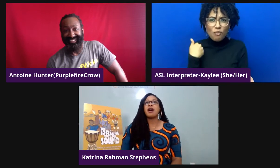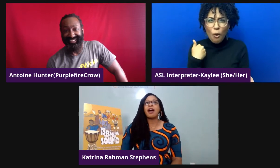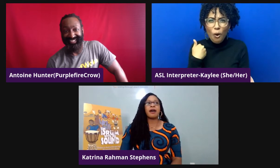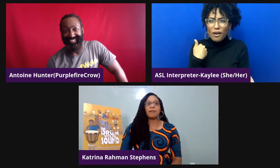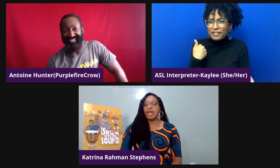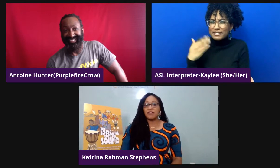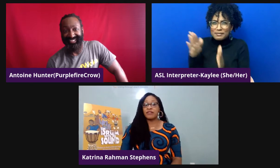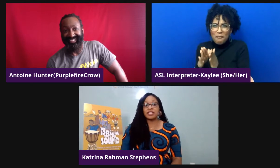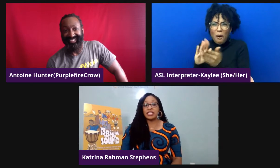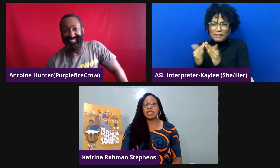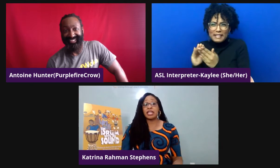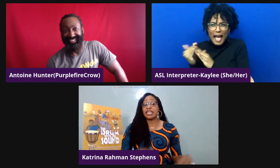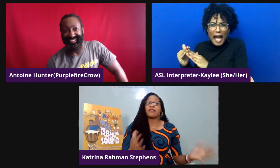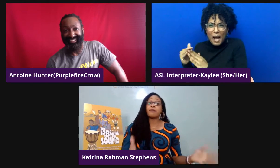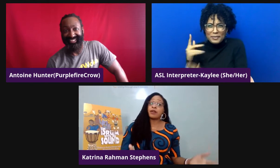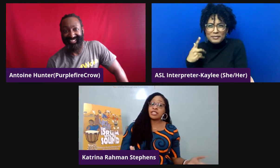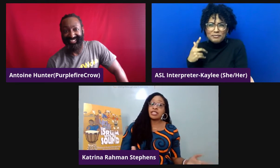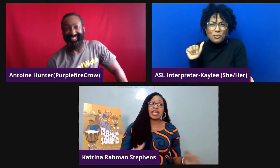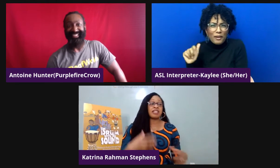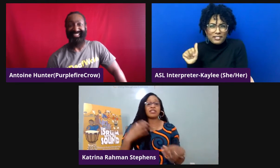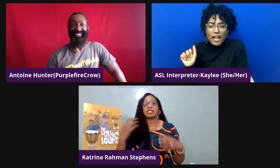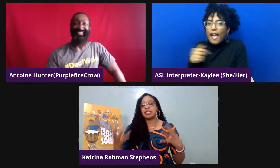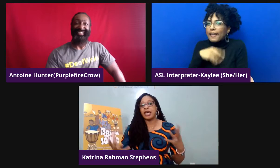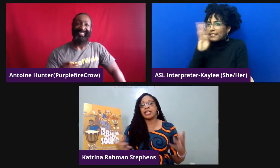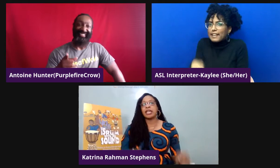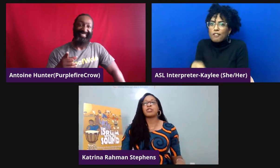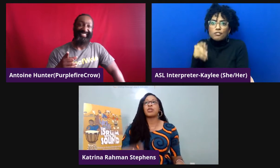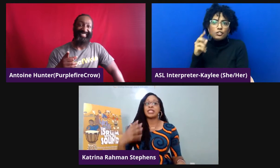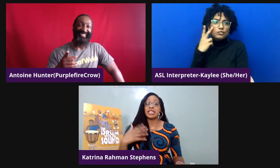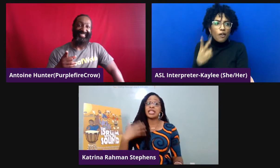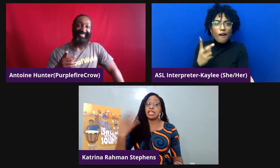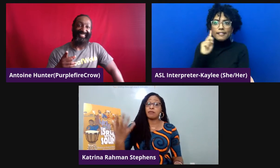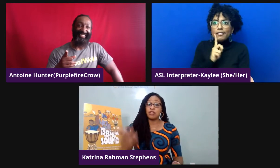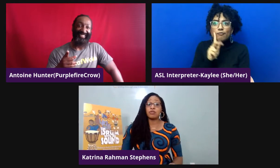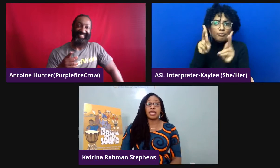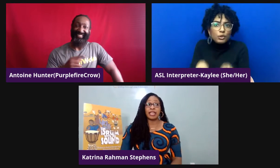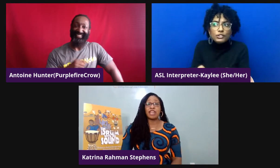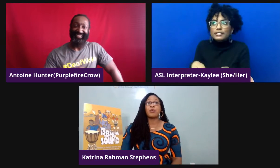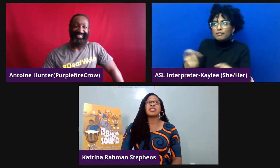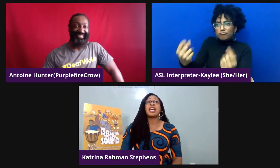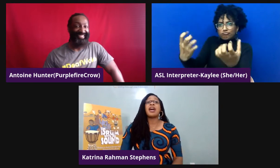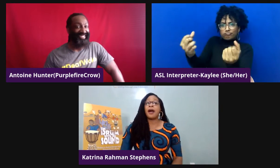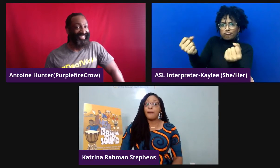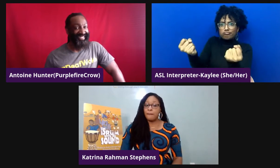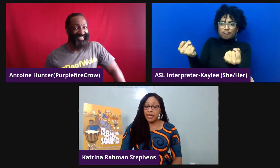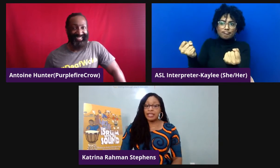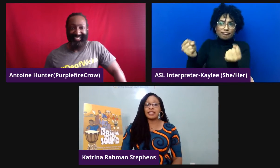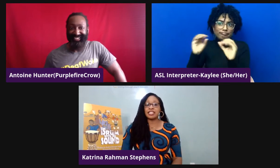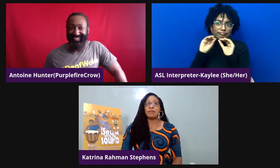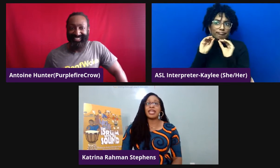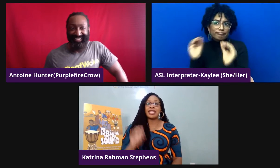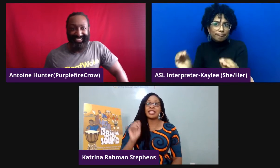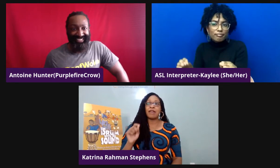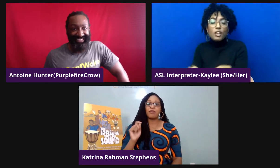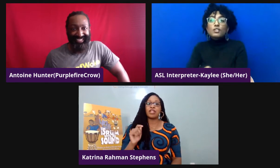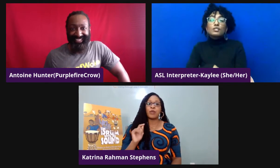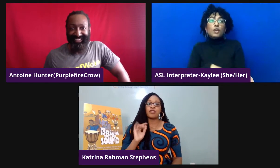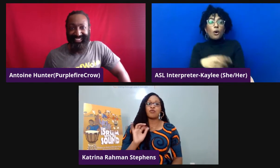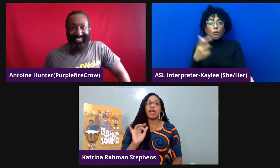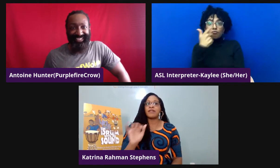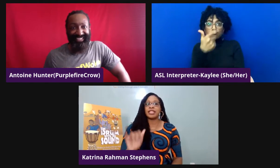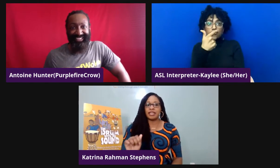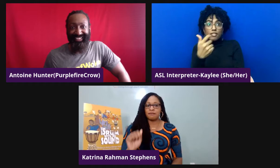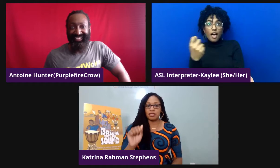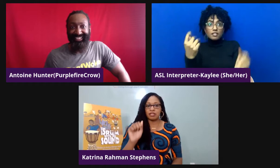Cordele, I've never seen a deaf person. I never seen sign language. So seeing him use sign language, it was amazing to me, and that really